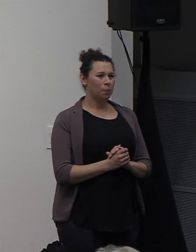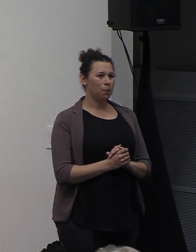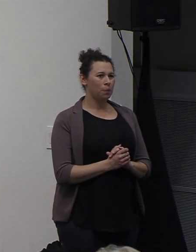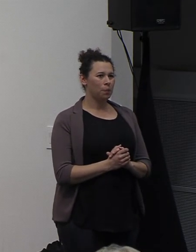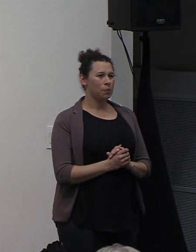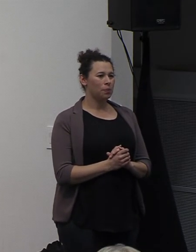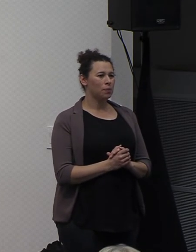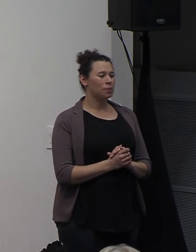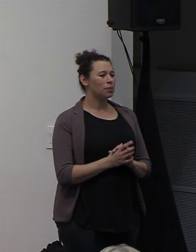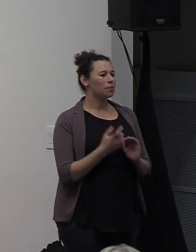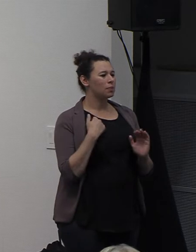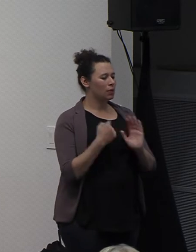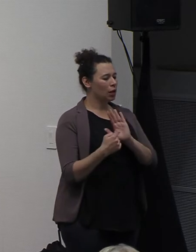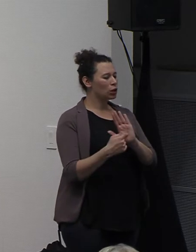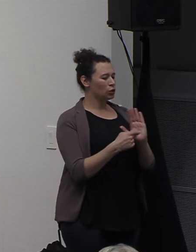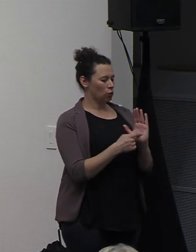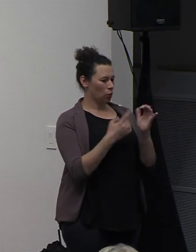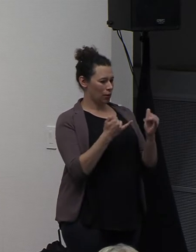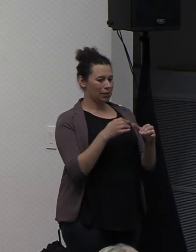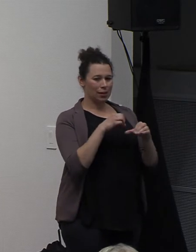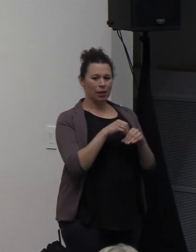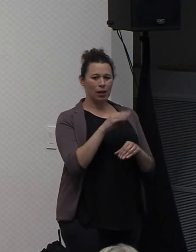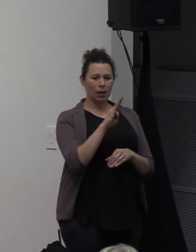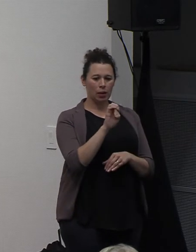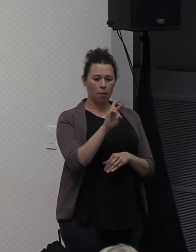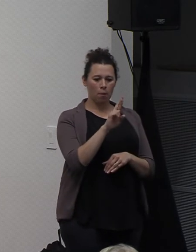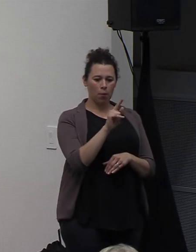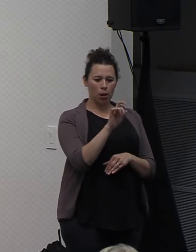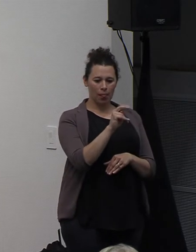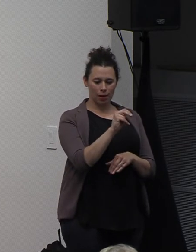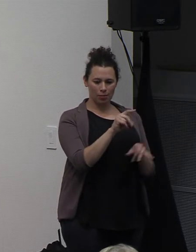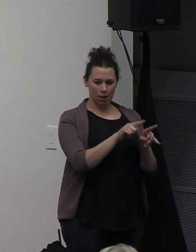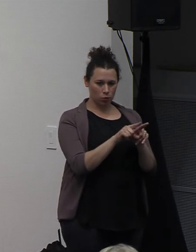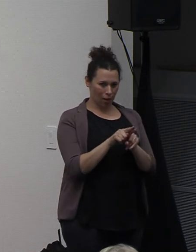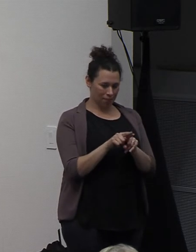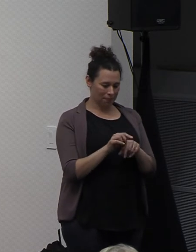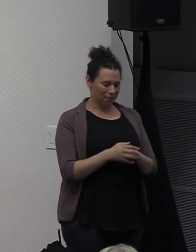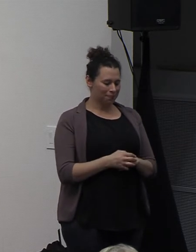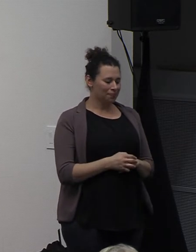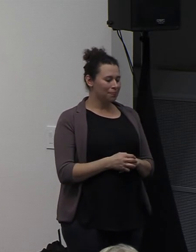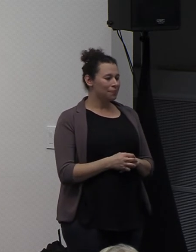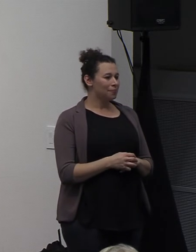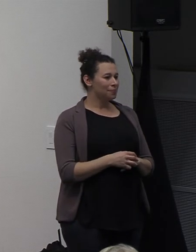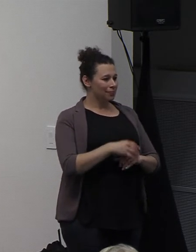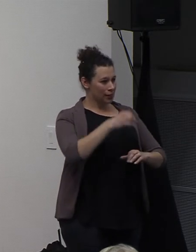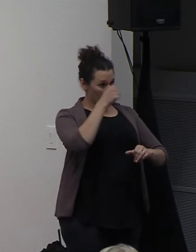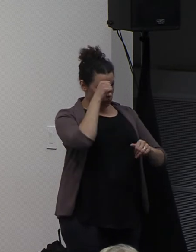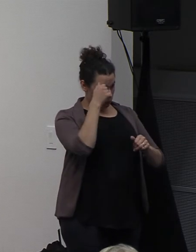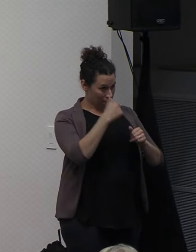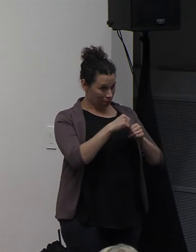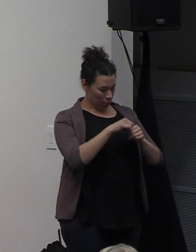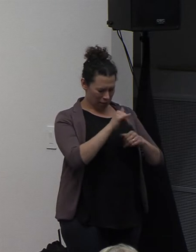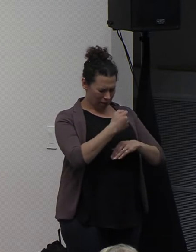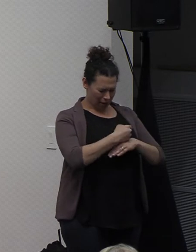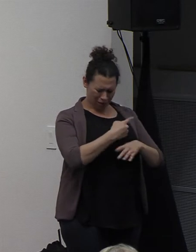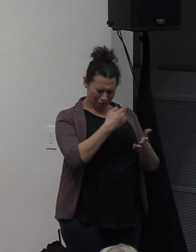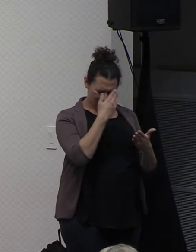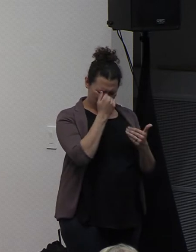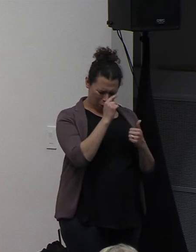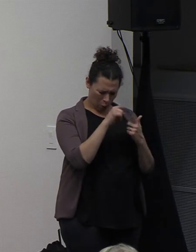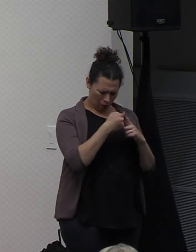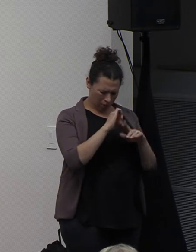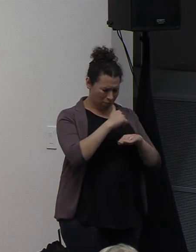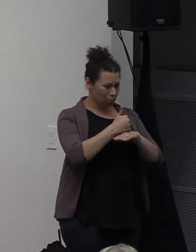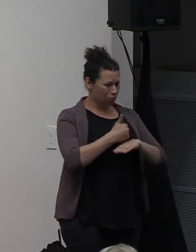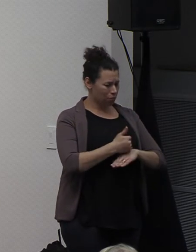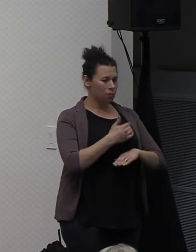I showed this exhibition also in Berlin, and I remember on this day, I don't know when we set up the exhibition together with